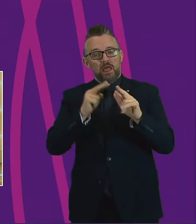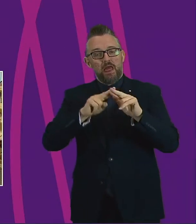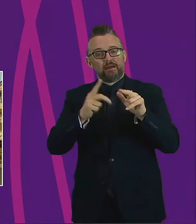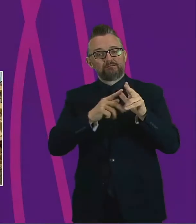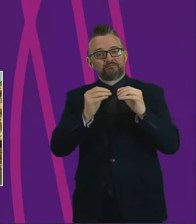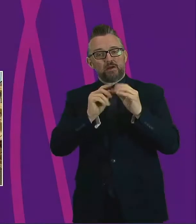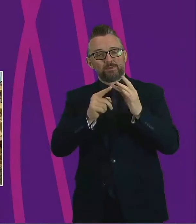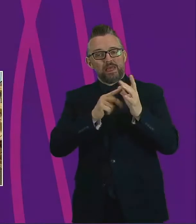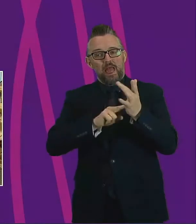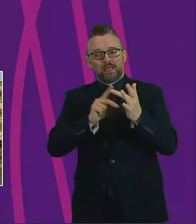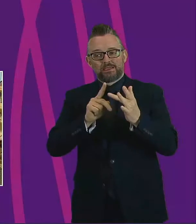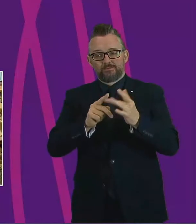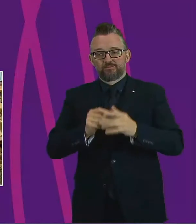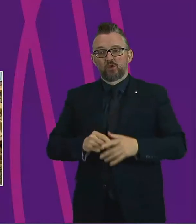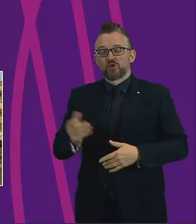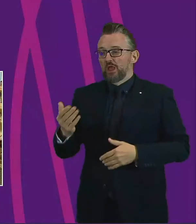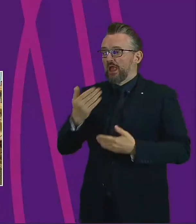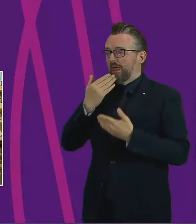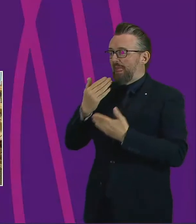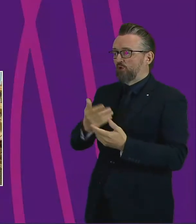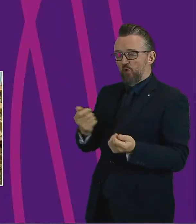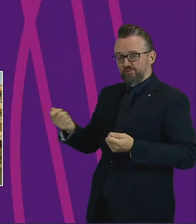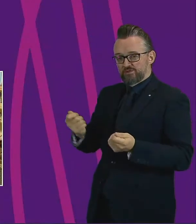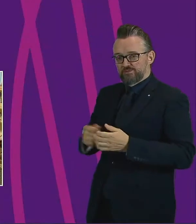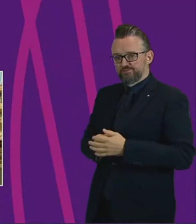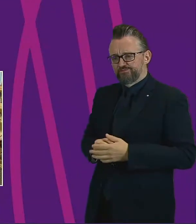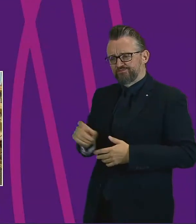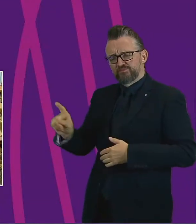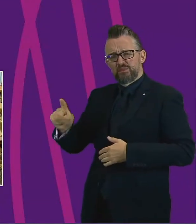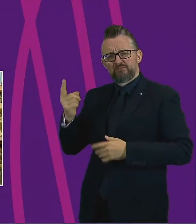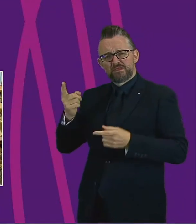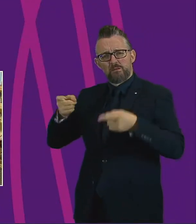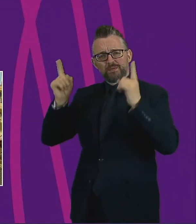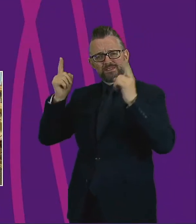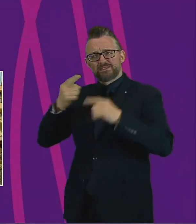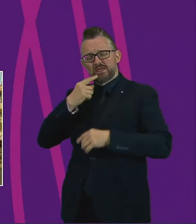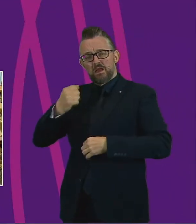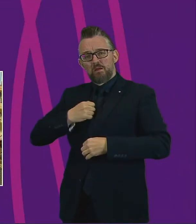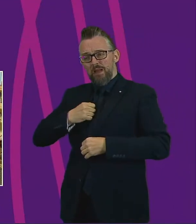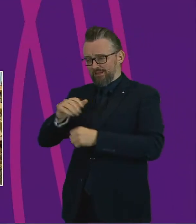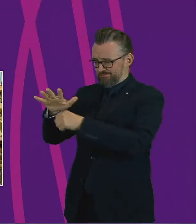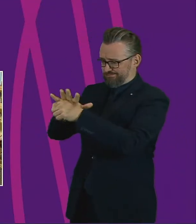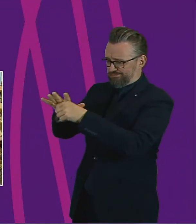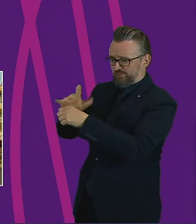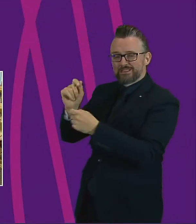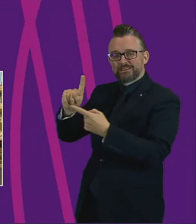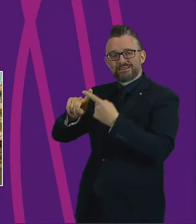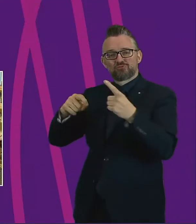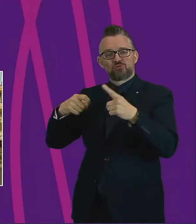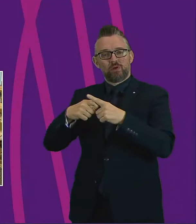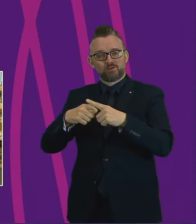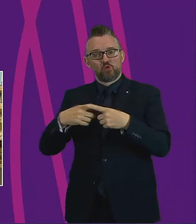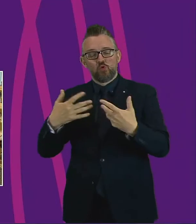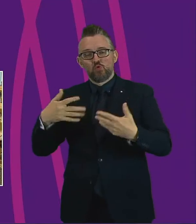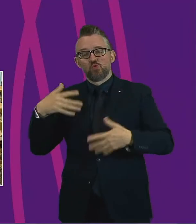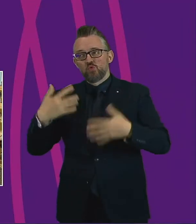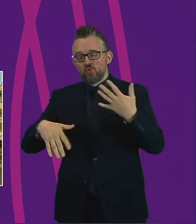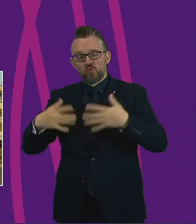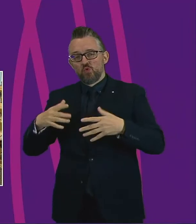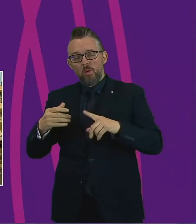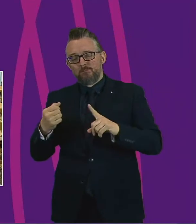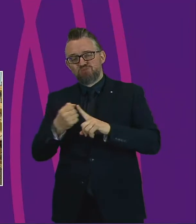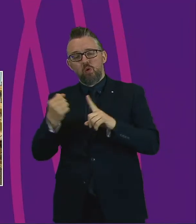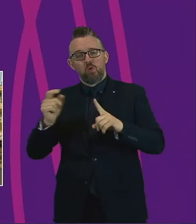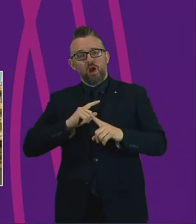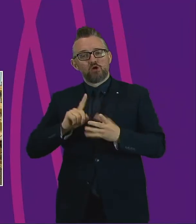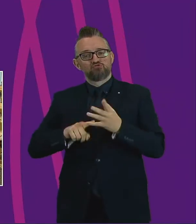Briggs. Thank you, Presiding Officer. The First Minister is aware that my constituency of East Kilbride has already suffered a huge blow from the